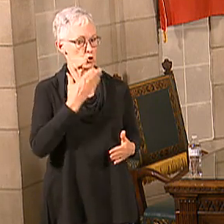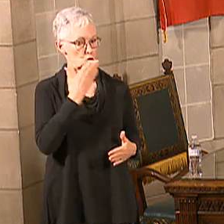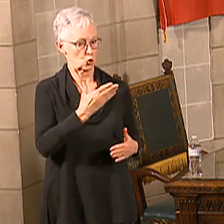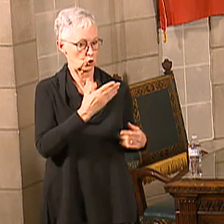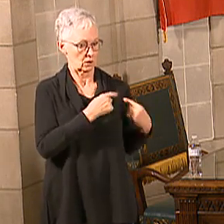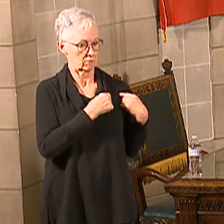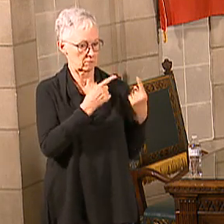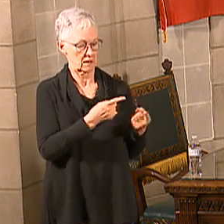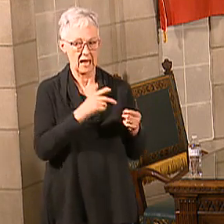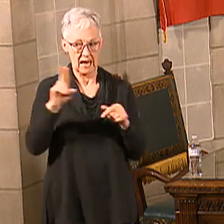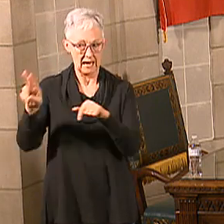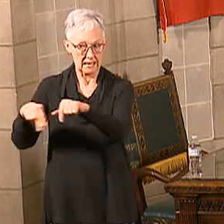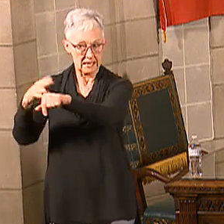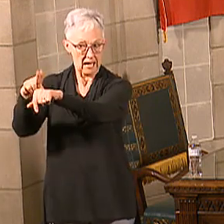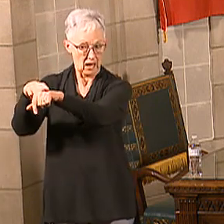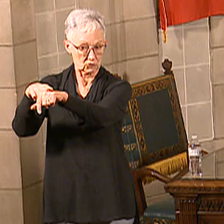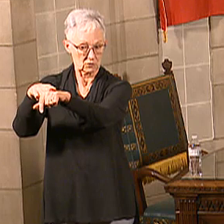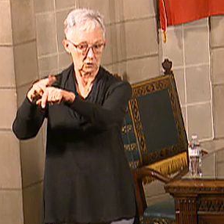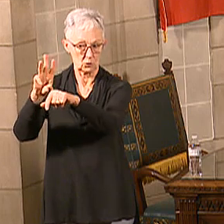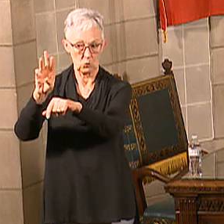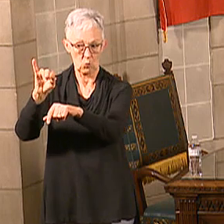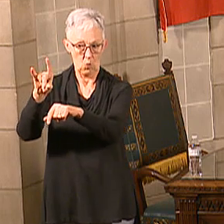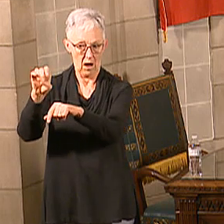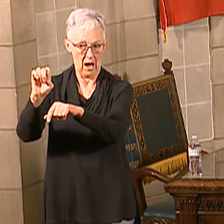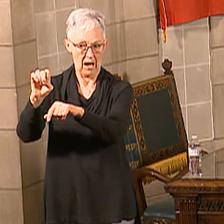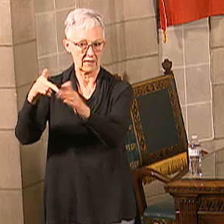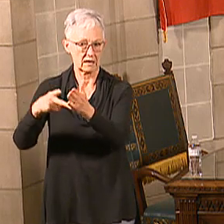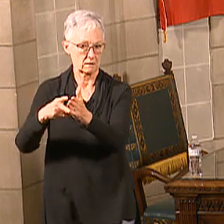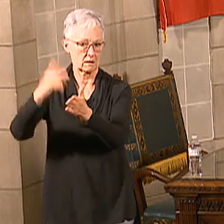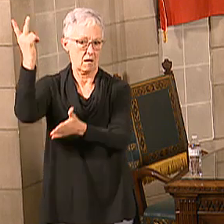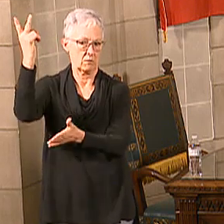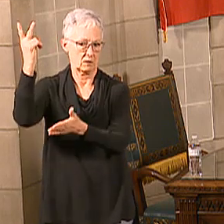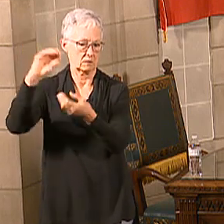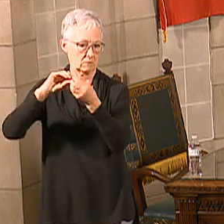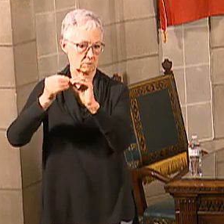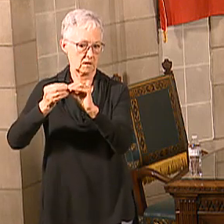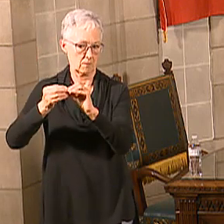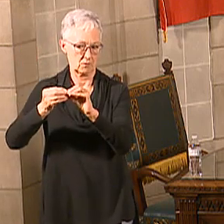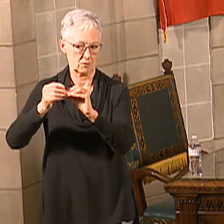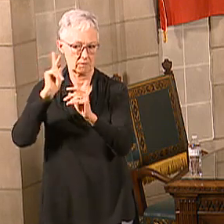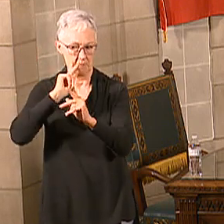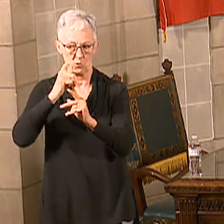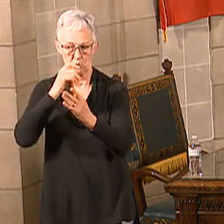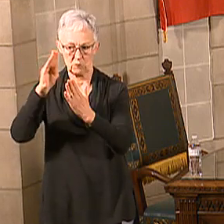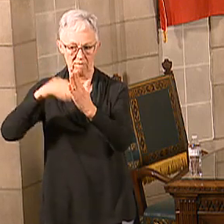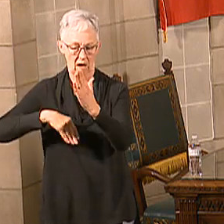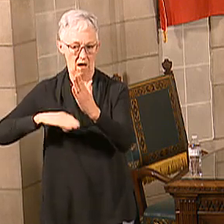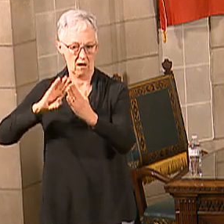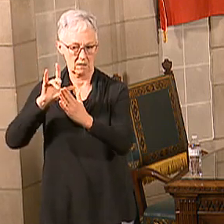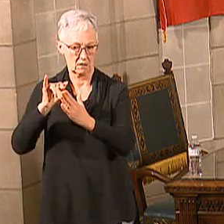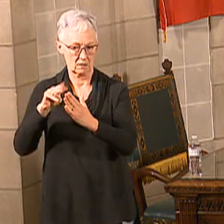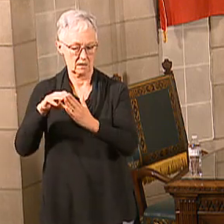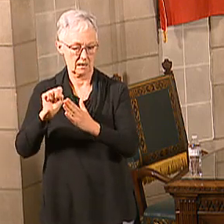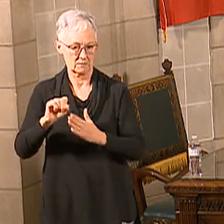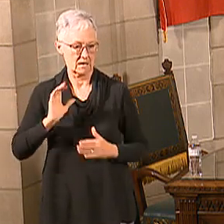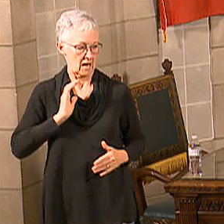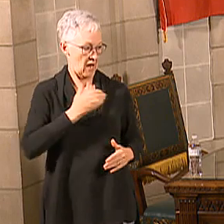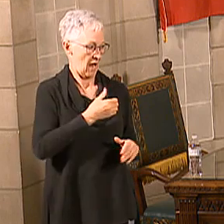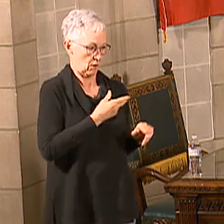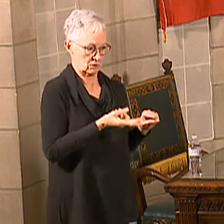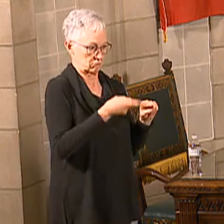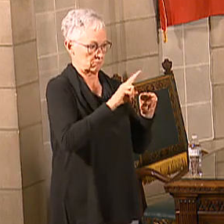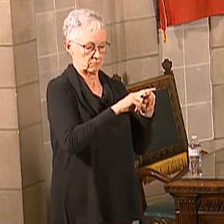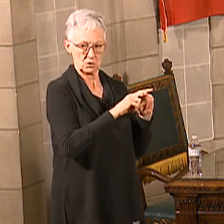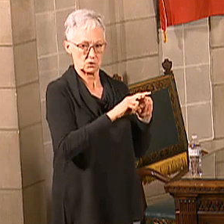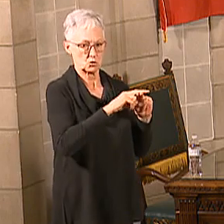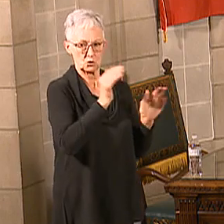unemployment doubled. In Nebraska, they only went up 56%. And so that would indicate to me that our economy is much stronger. We're doing a